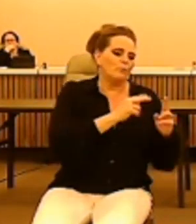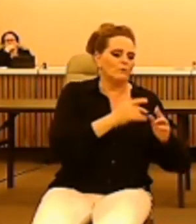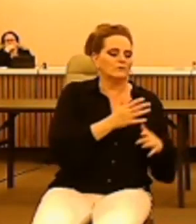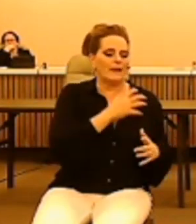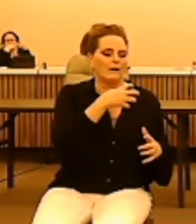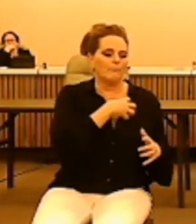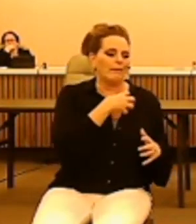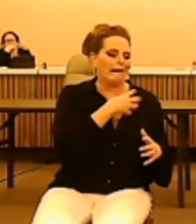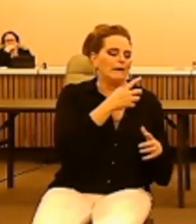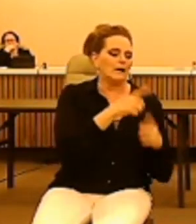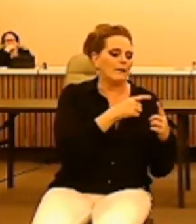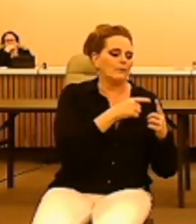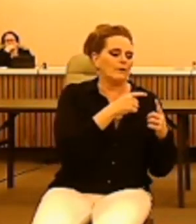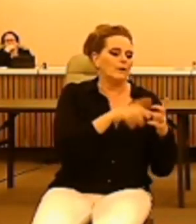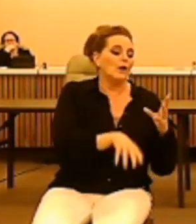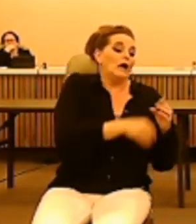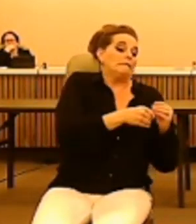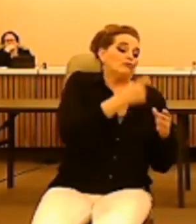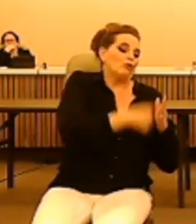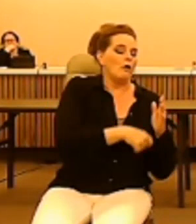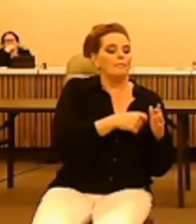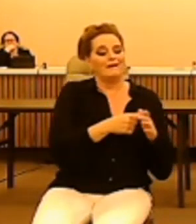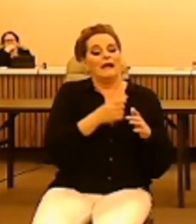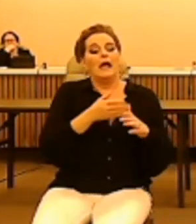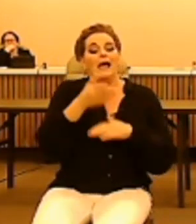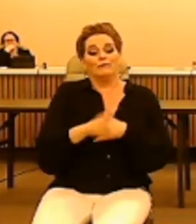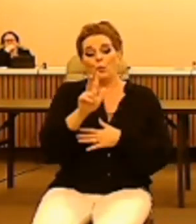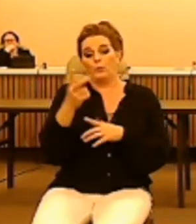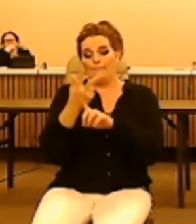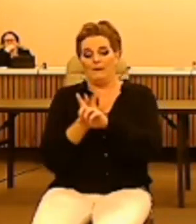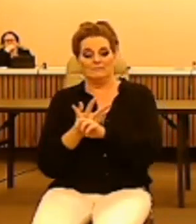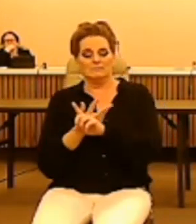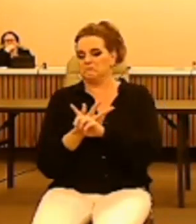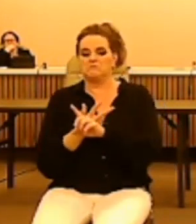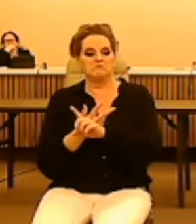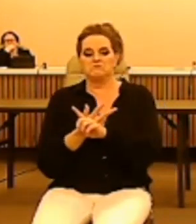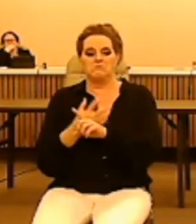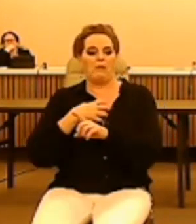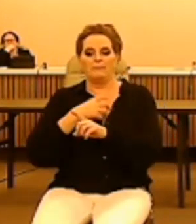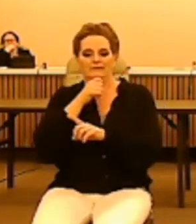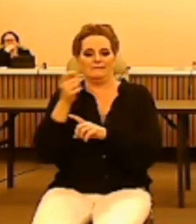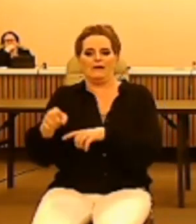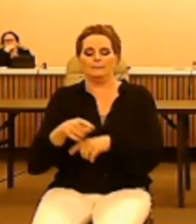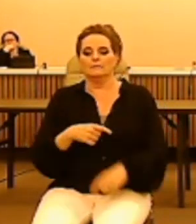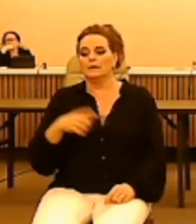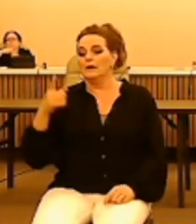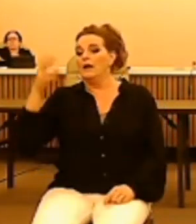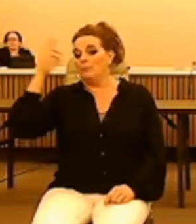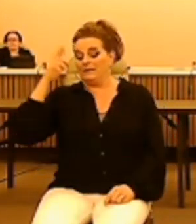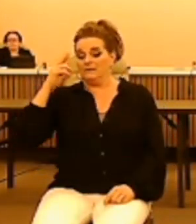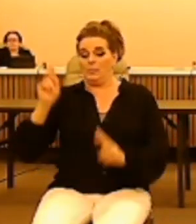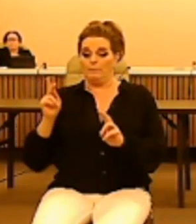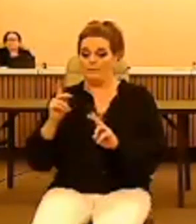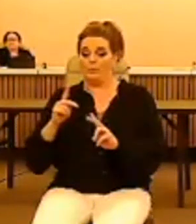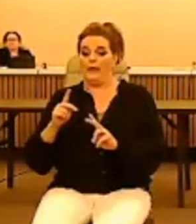extra costs, but then after 3 months, we didn't get any complaints because the homeowners were saving money and